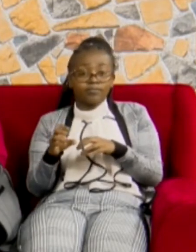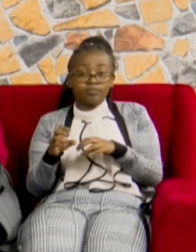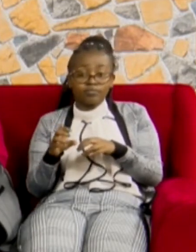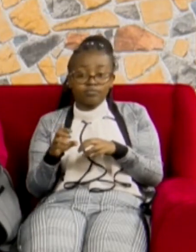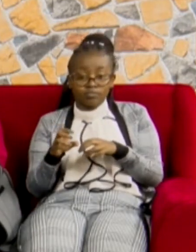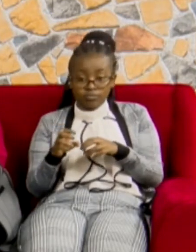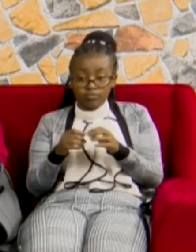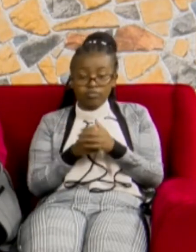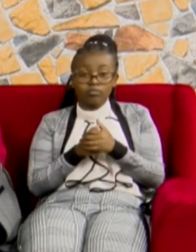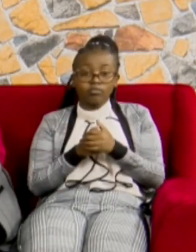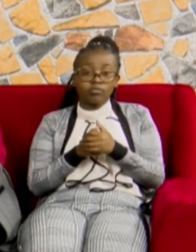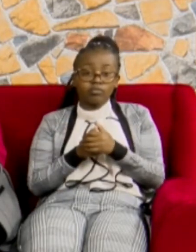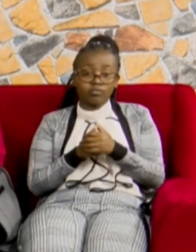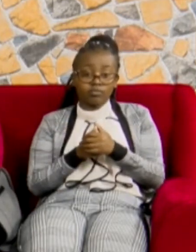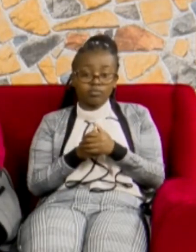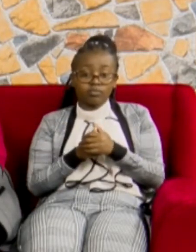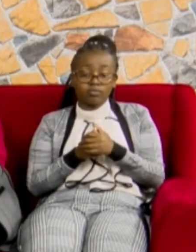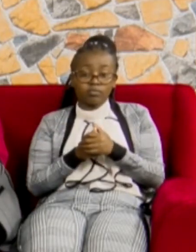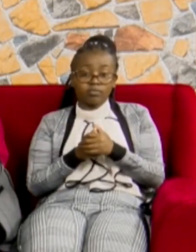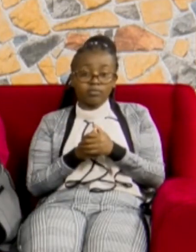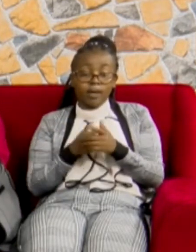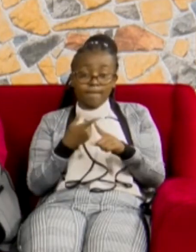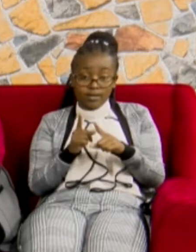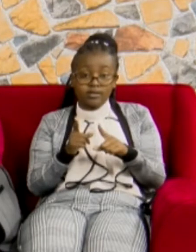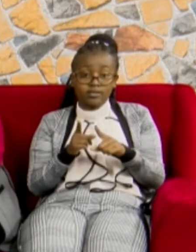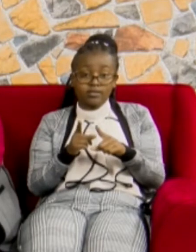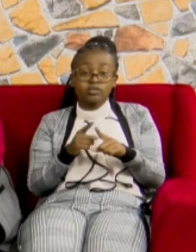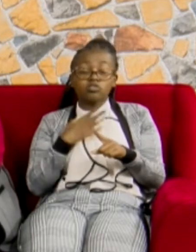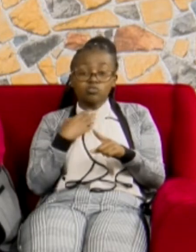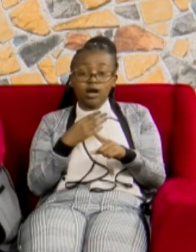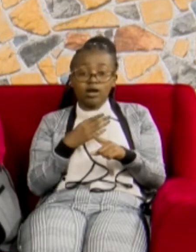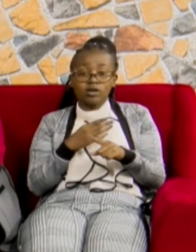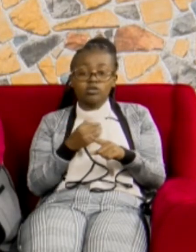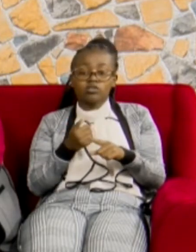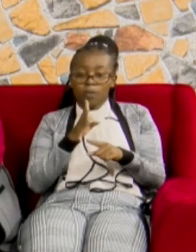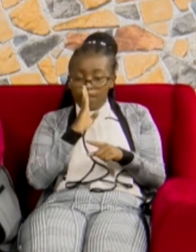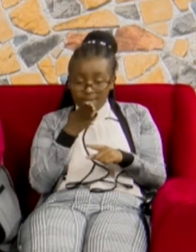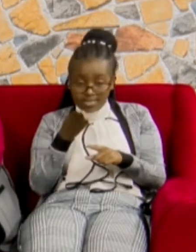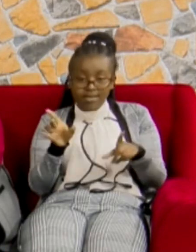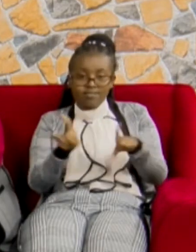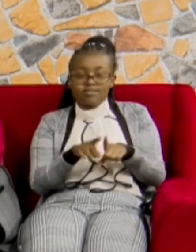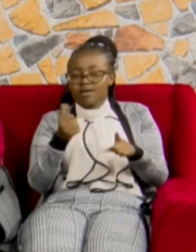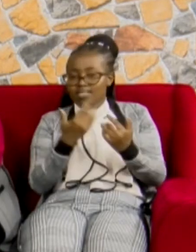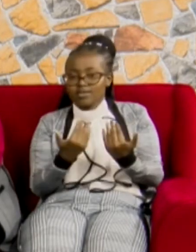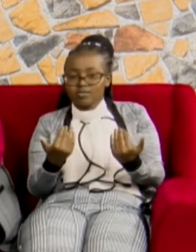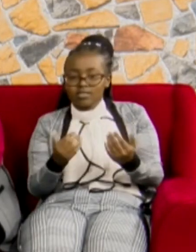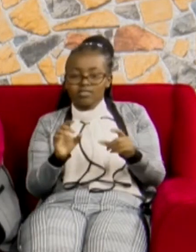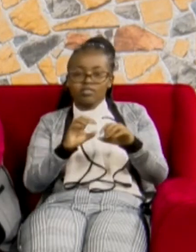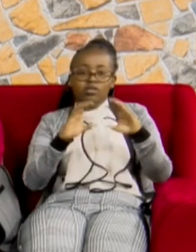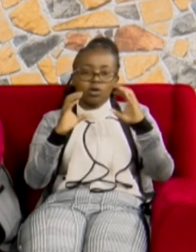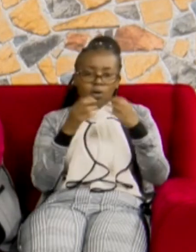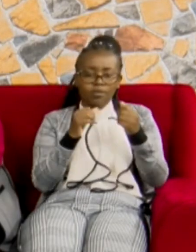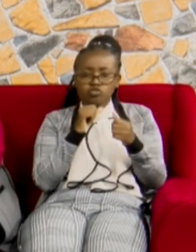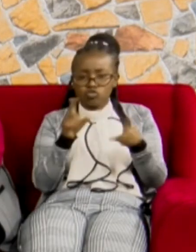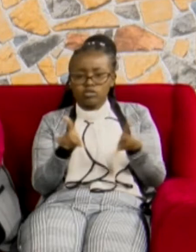like the term play dates as adolescents, but they want to fit in so hard, and then community is not like it's like if